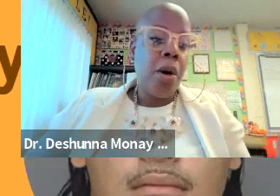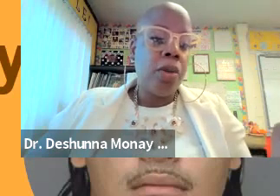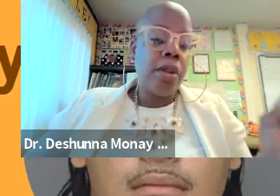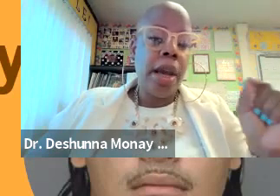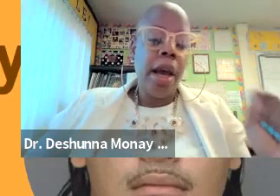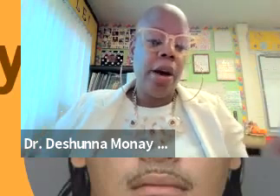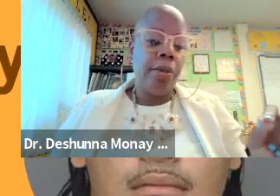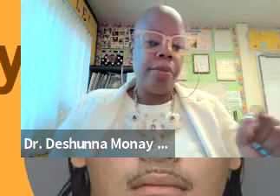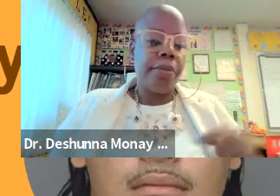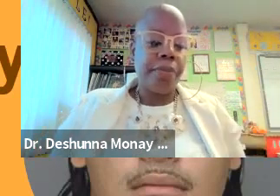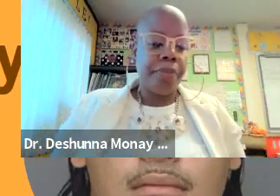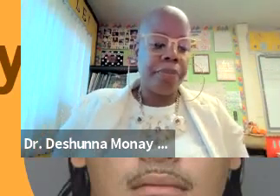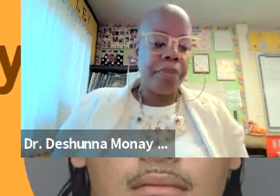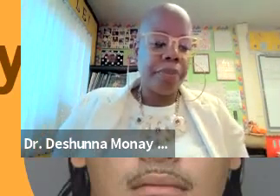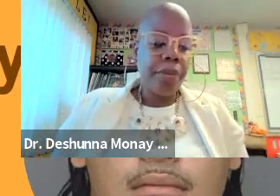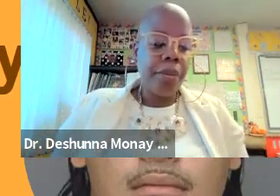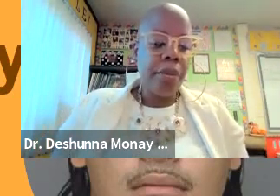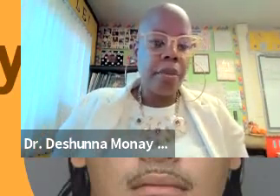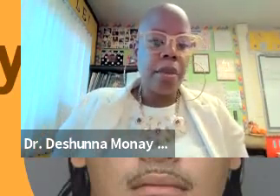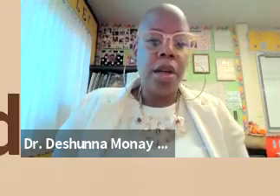the most help.